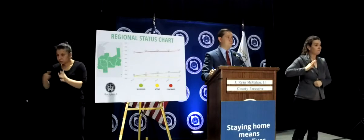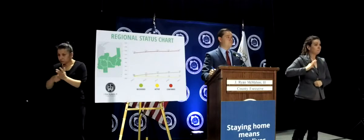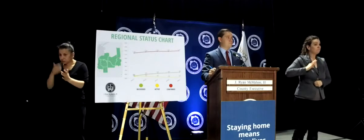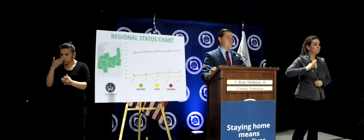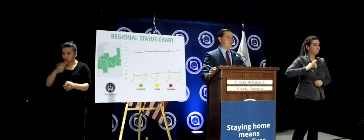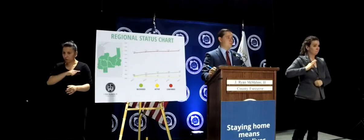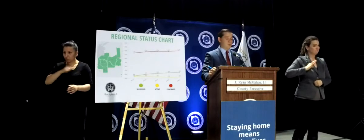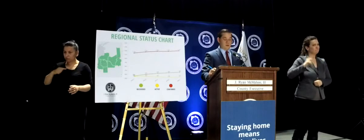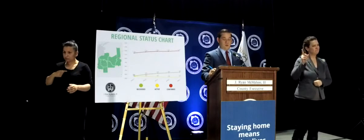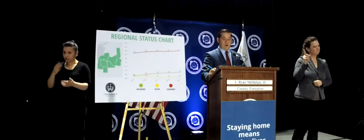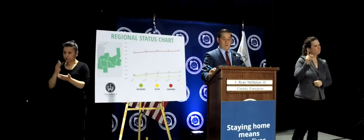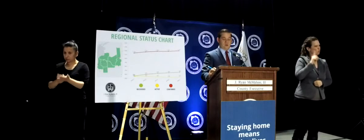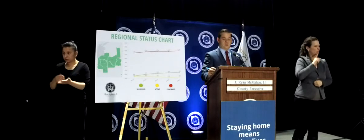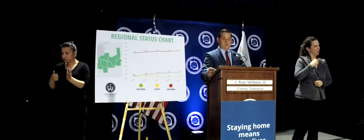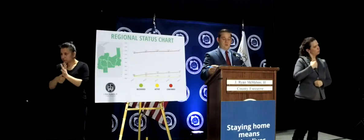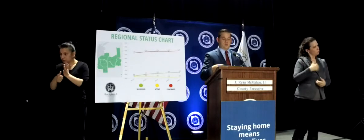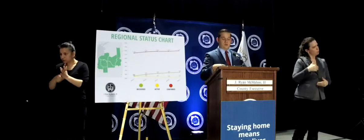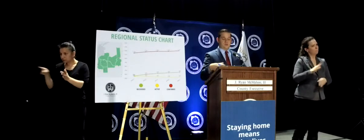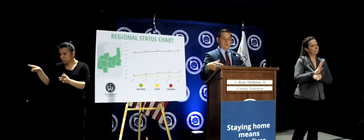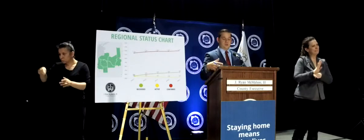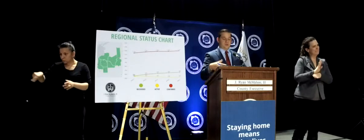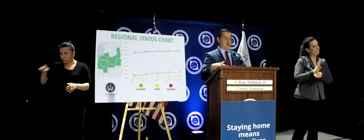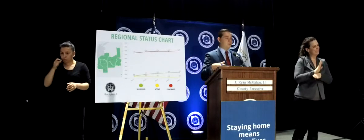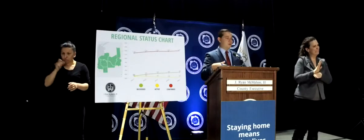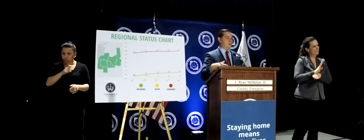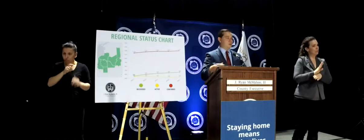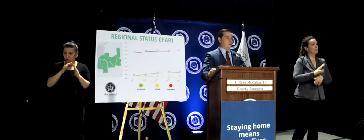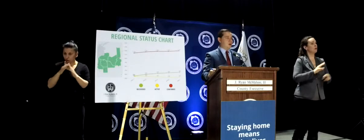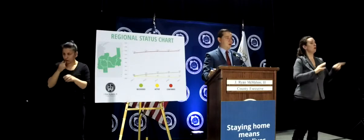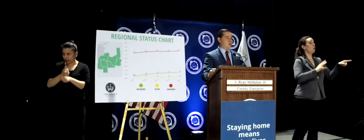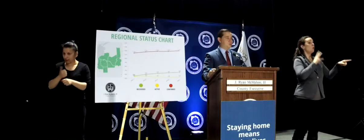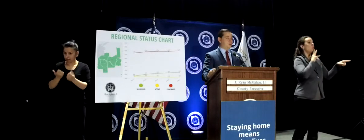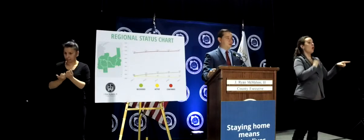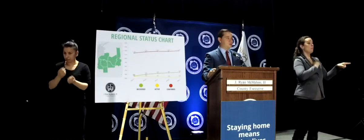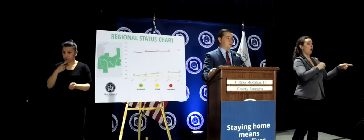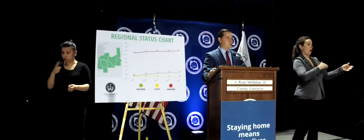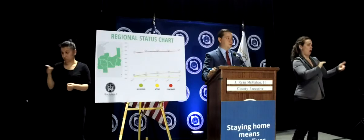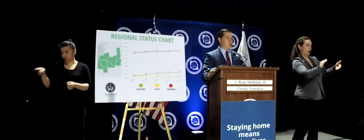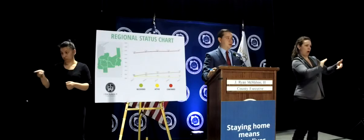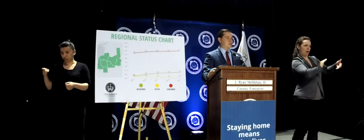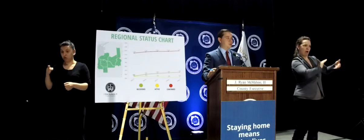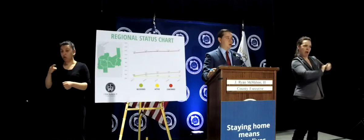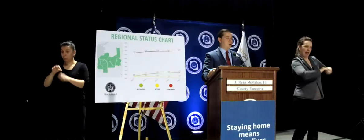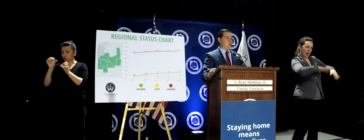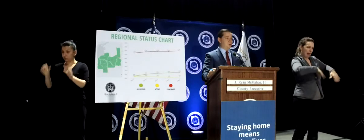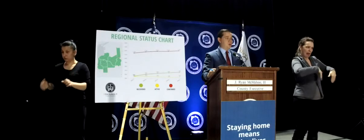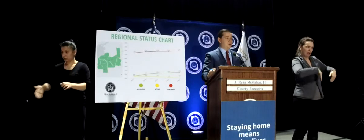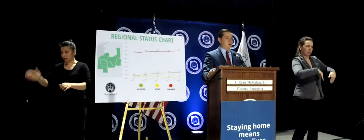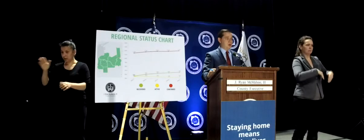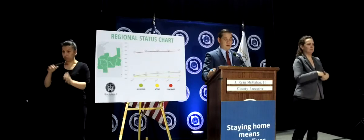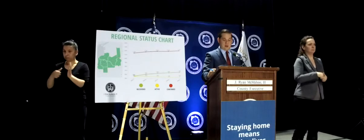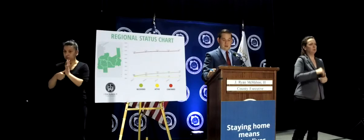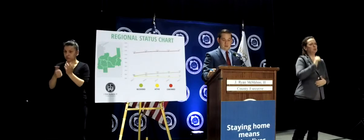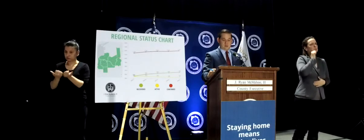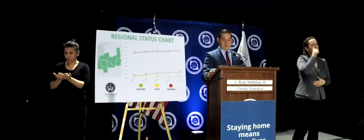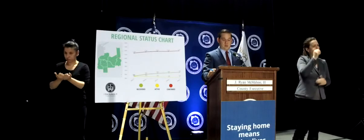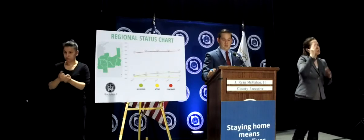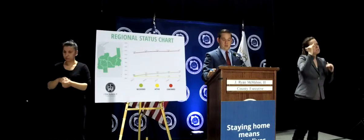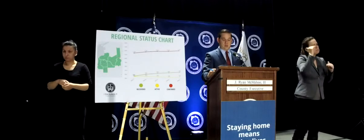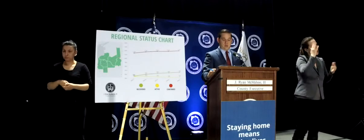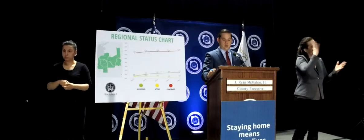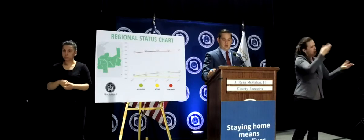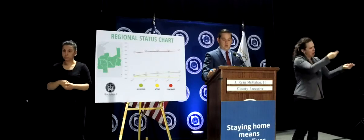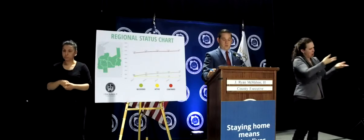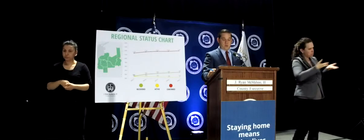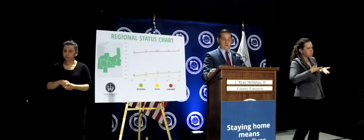were. So Walmart's numbers will continue to come in. We expect those numbers to probably hit tomorrow, and